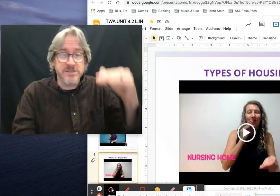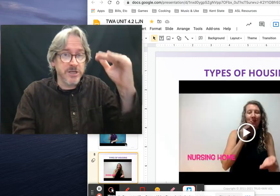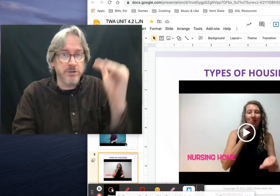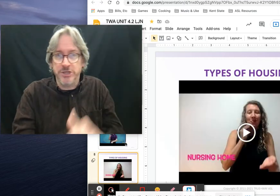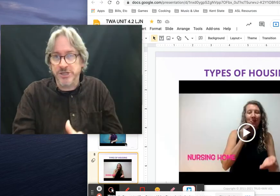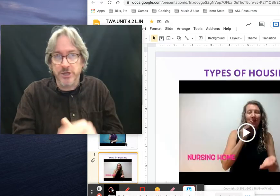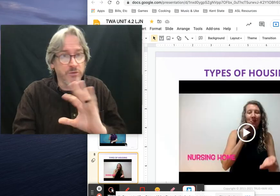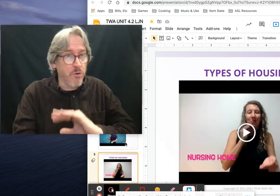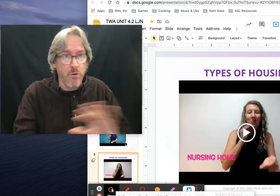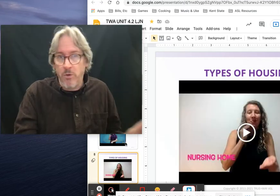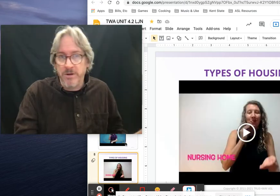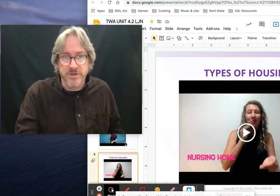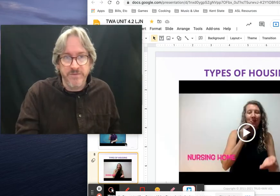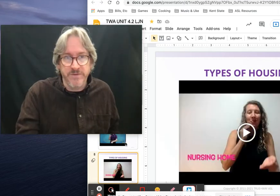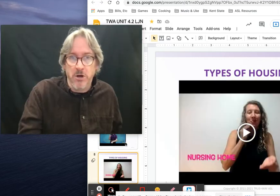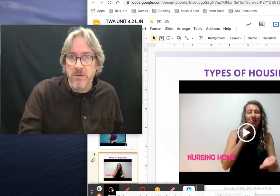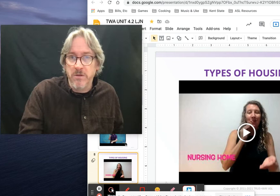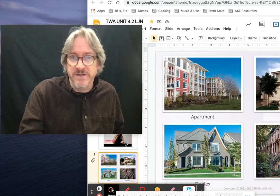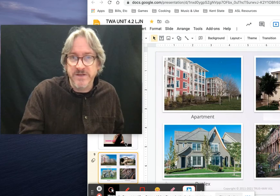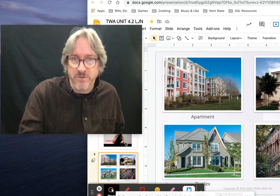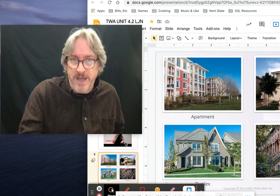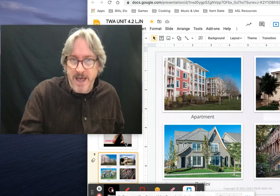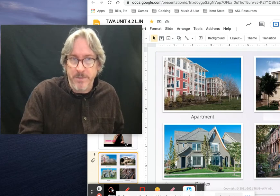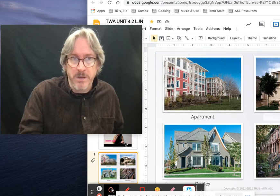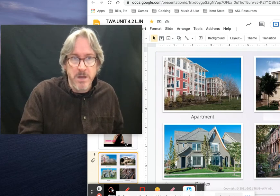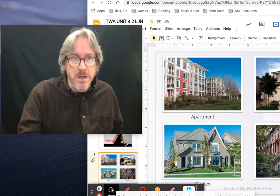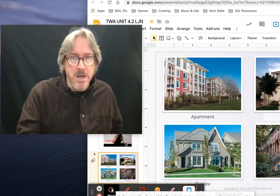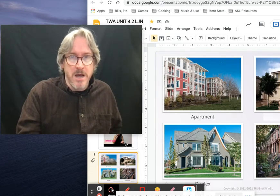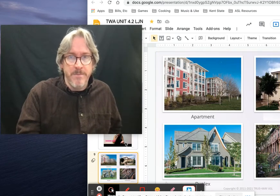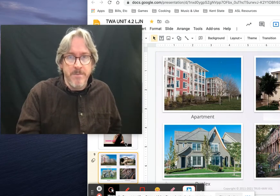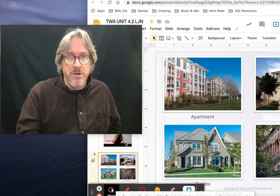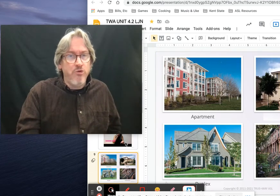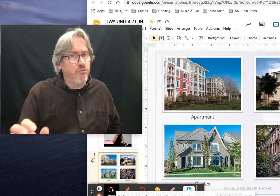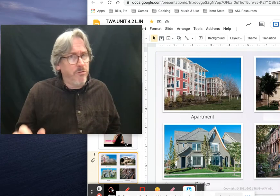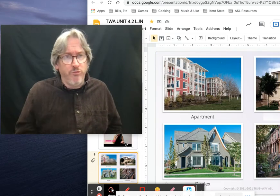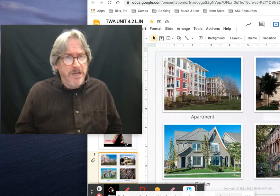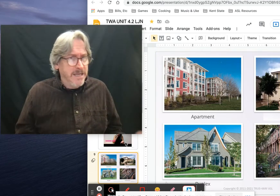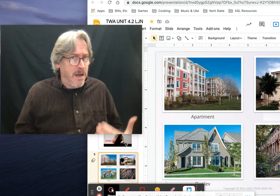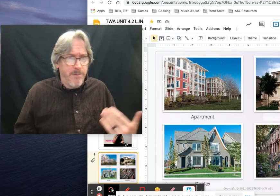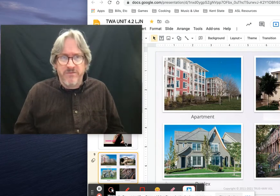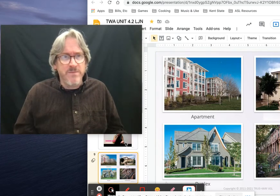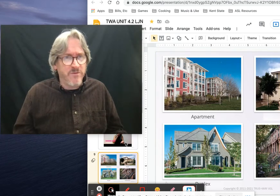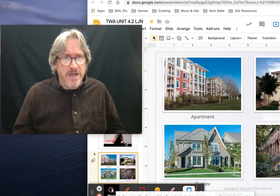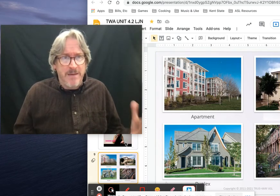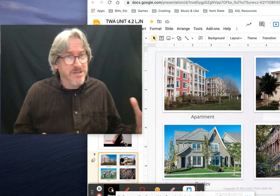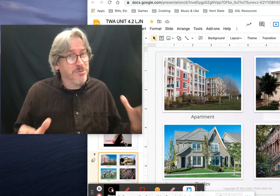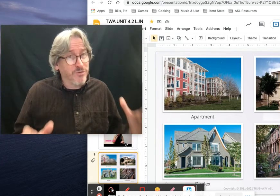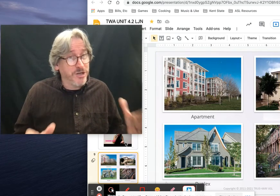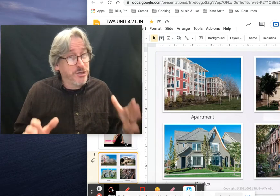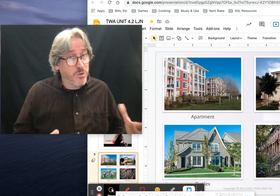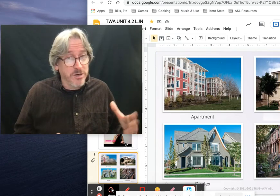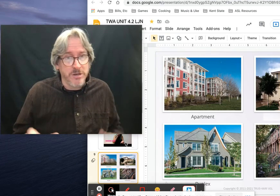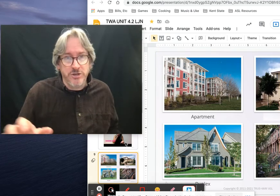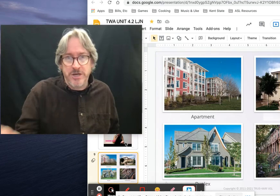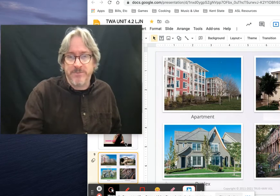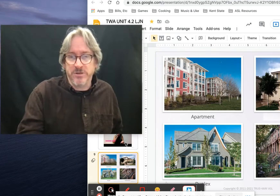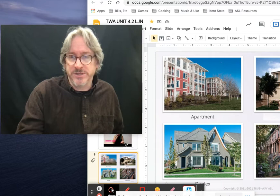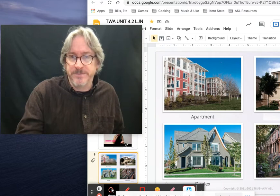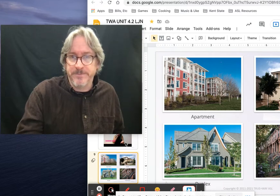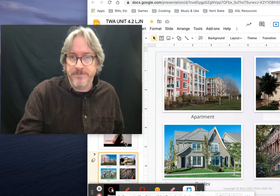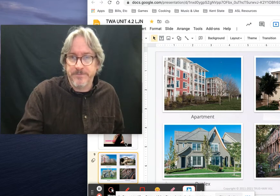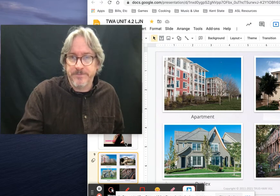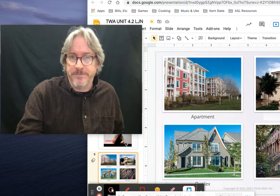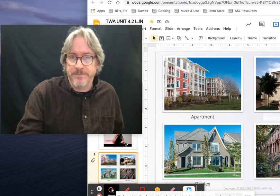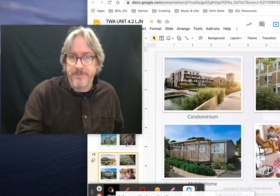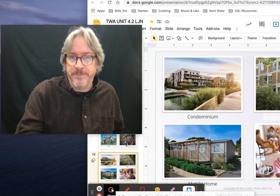Types of housing, she's going to go through a whole bunch of these, all of these different vocab. Really, apart from the vocab, these are pretty short chapters.